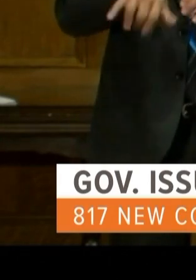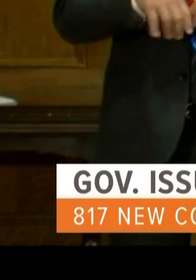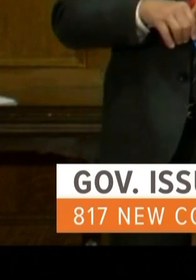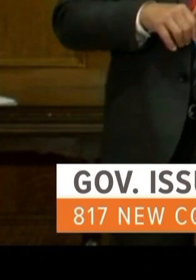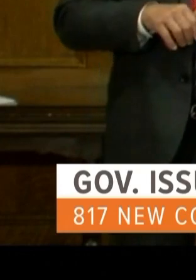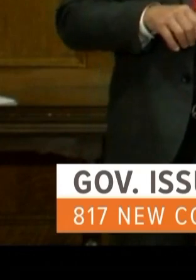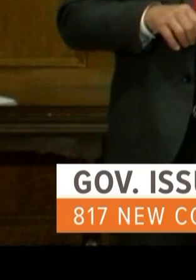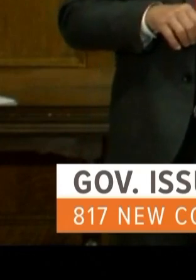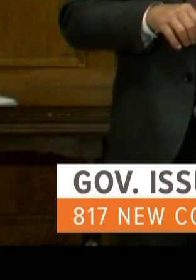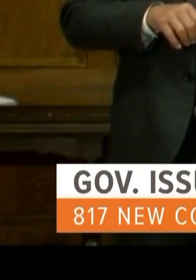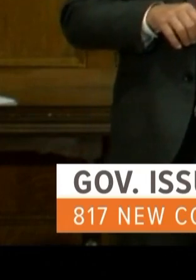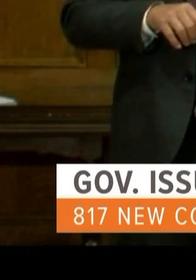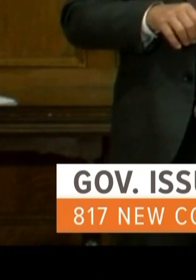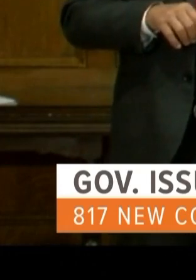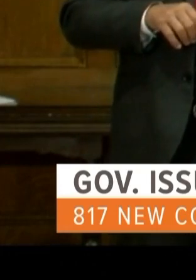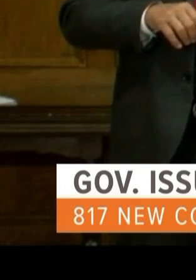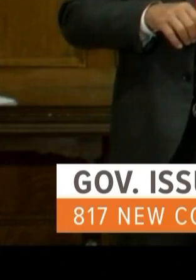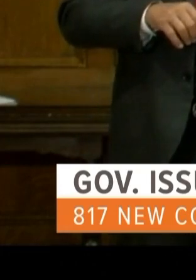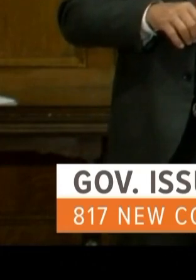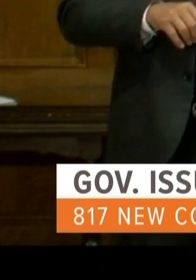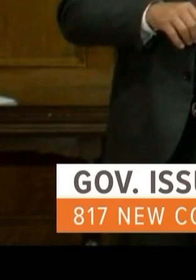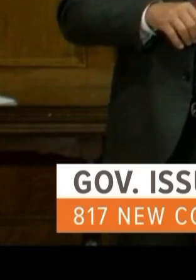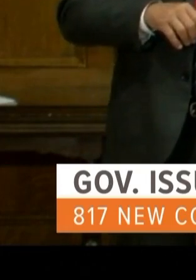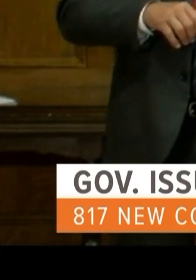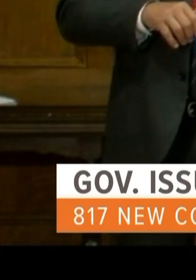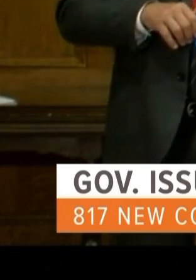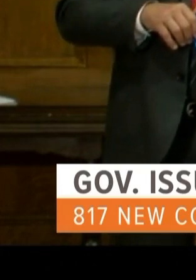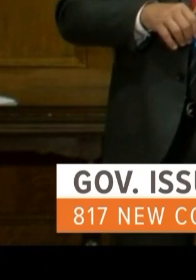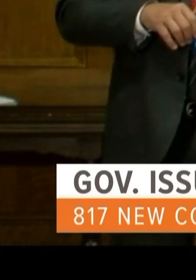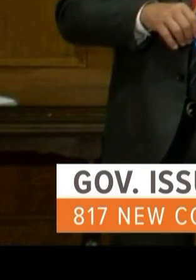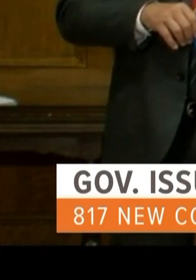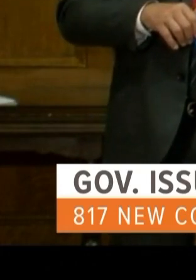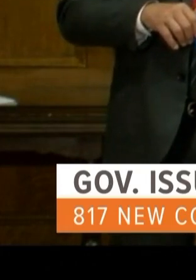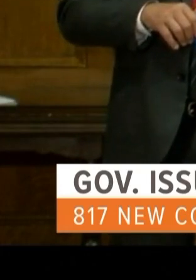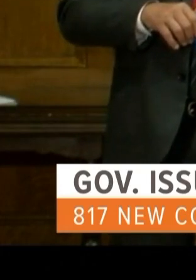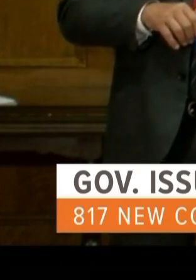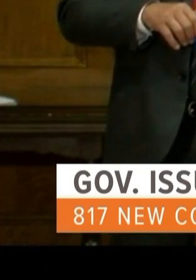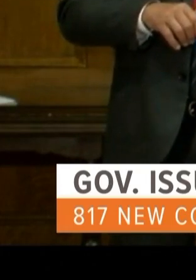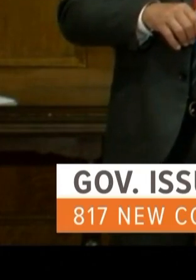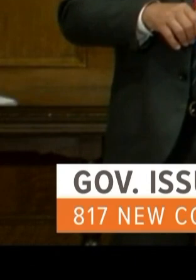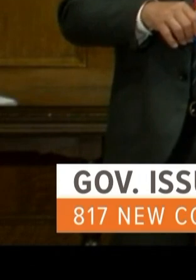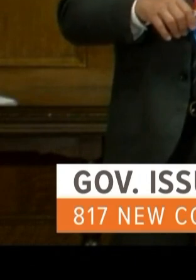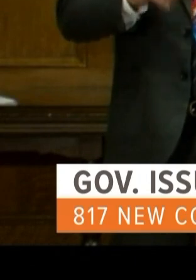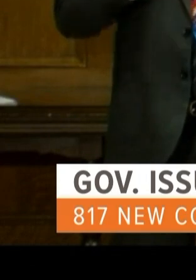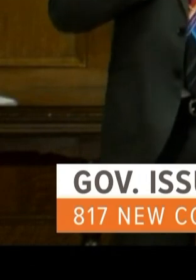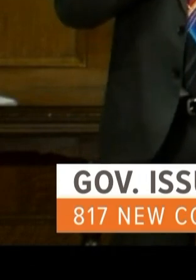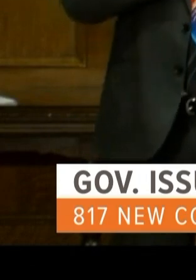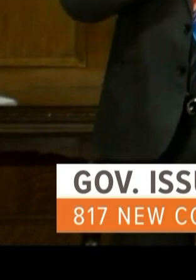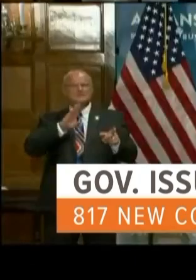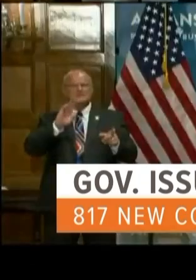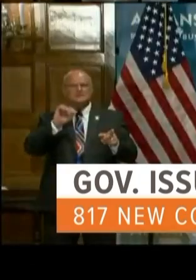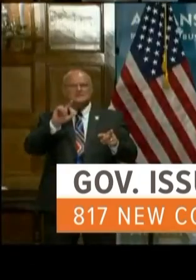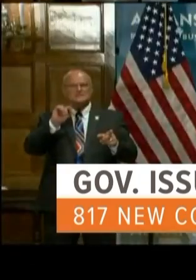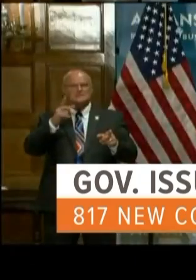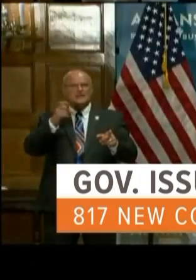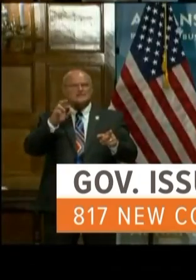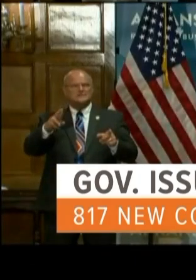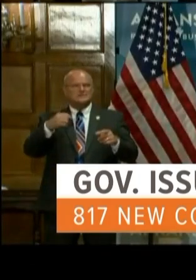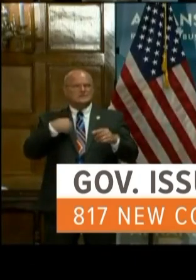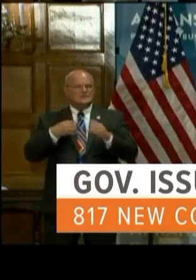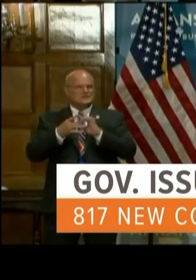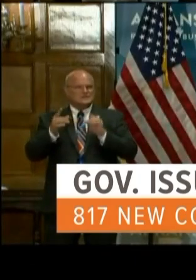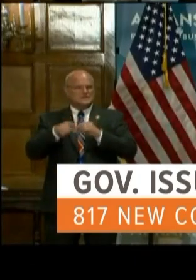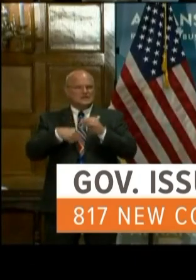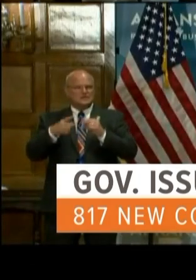that. Speaking of the legislators, Senator Ballinger had a video on Facebook today where he